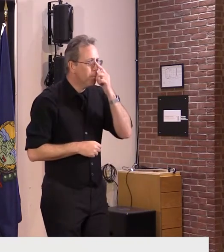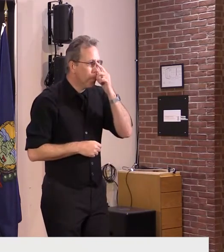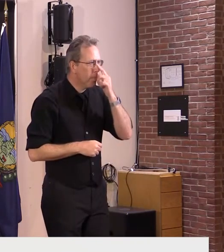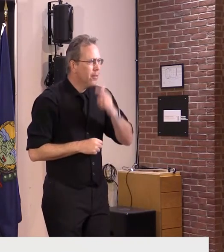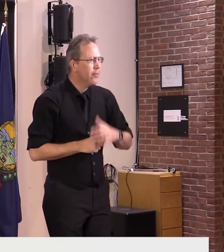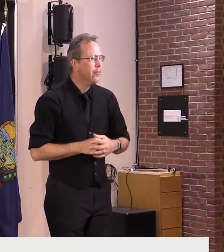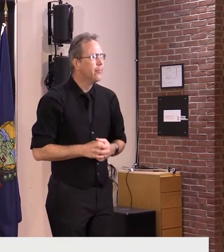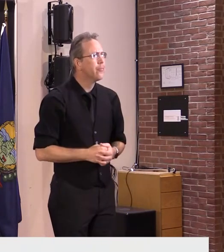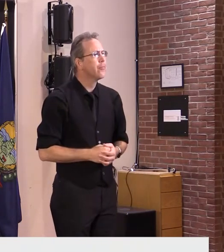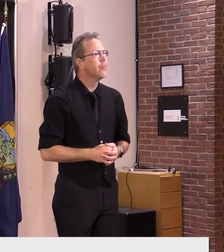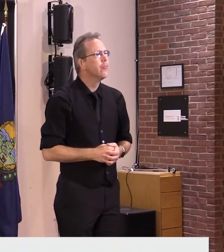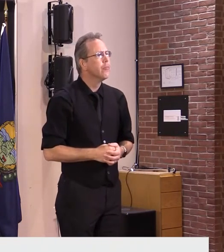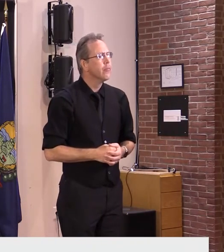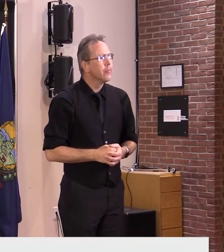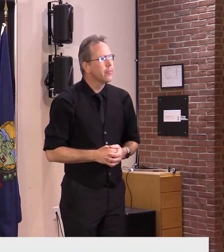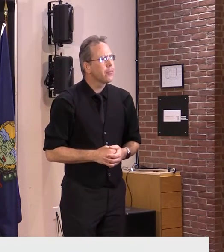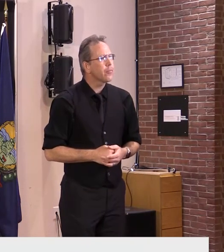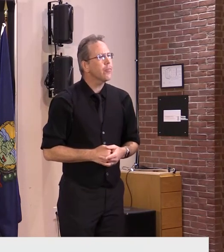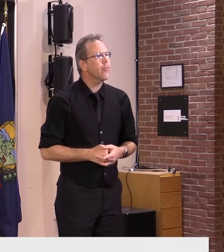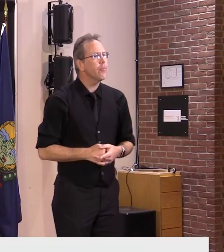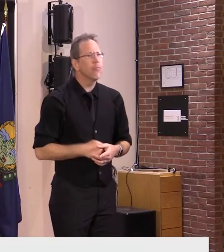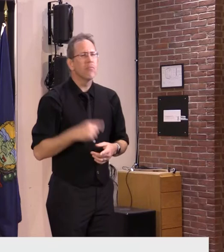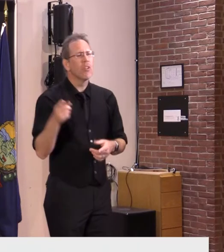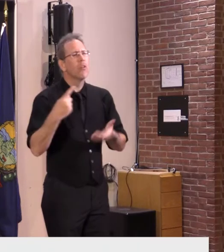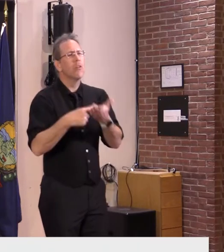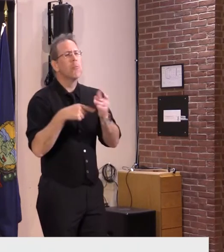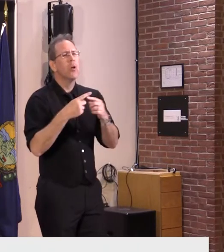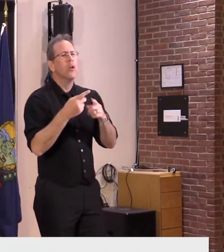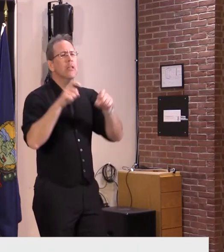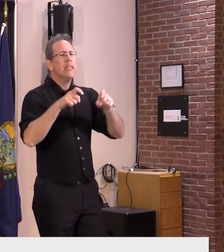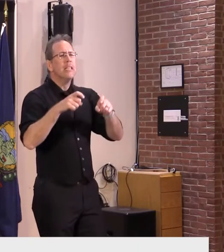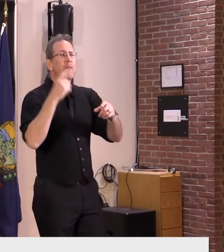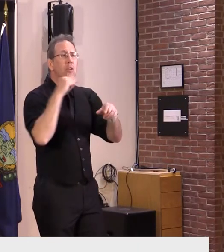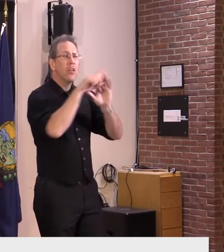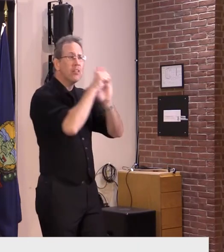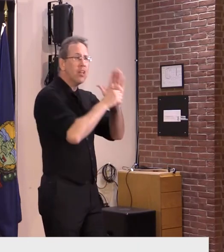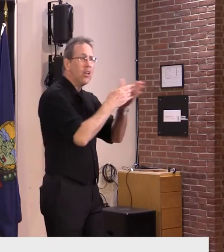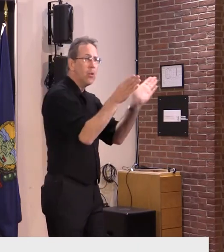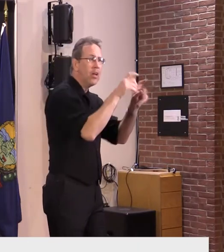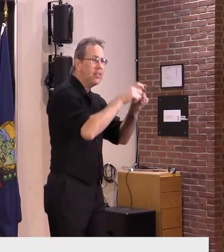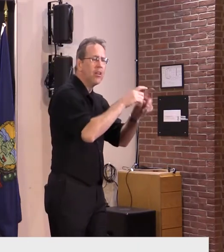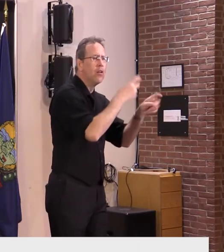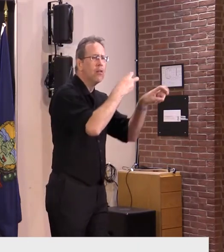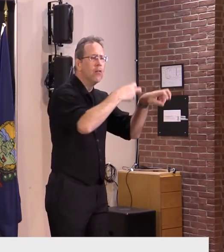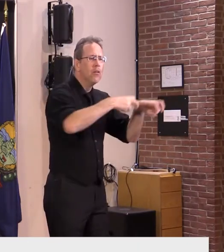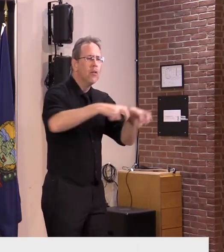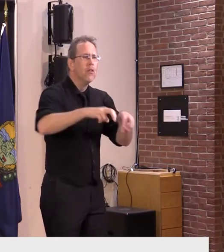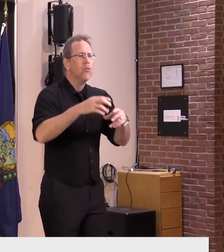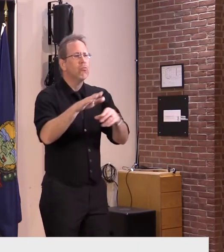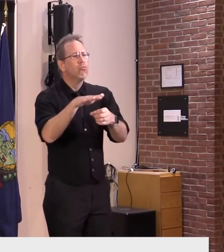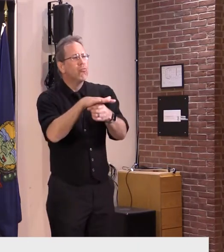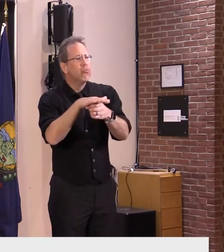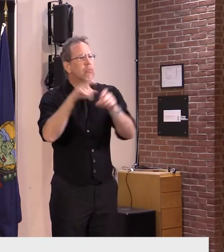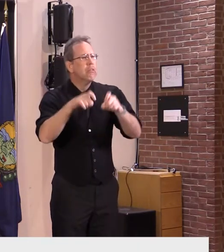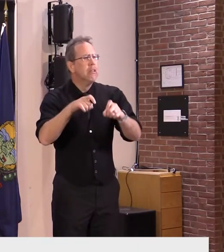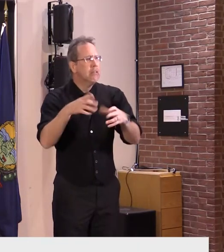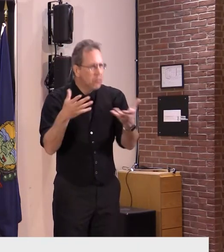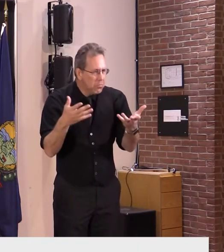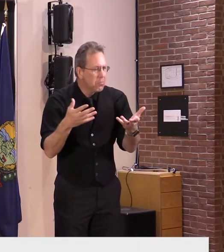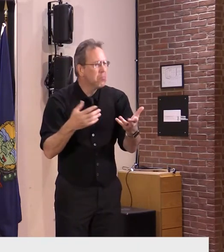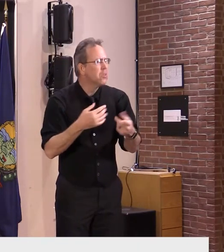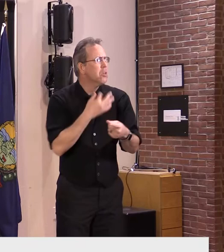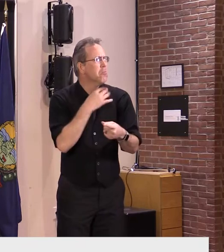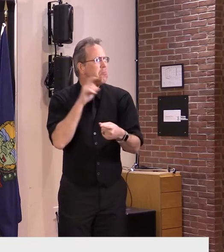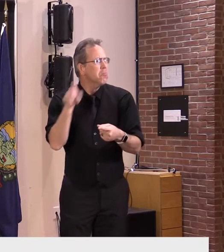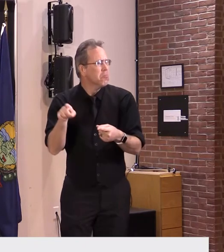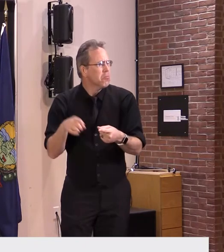of testing strategy. I guess the first question would be kind of a practical one for people looking to do any